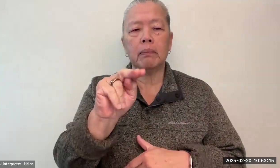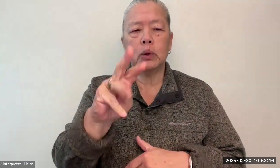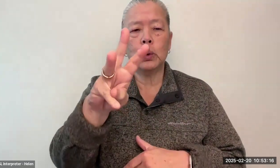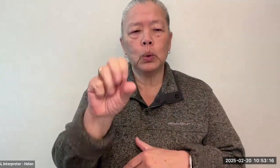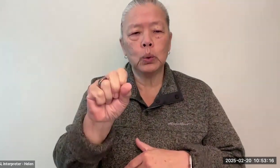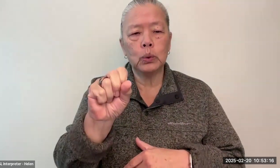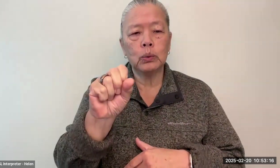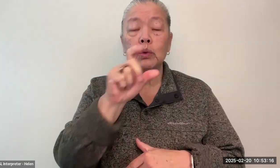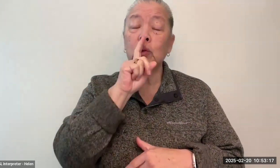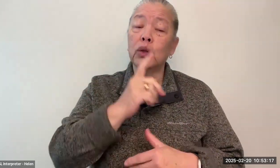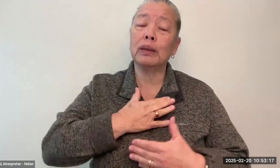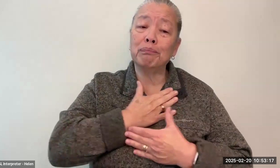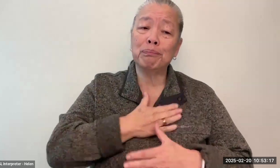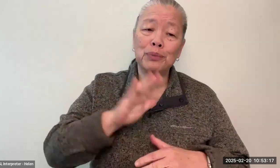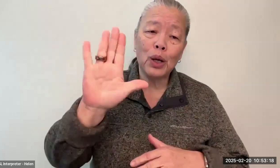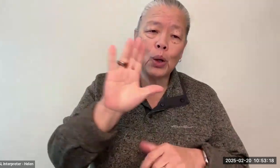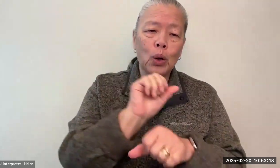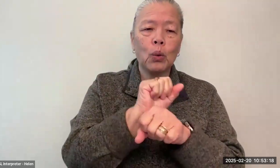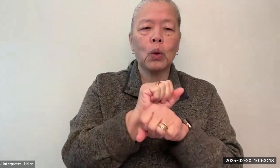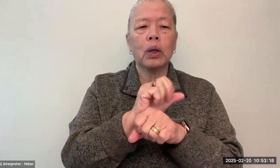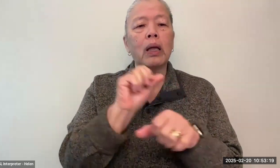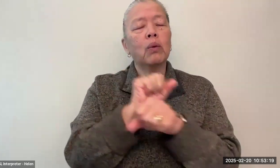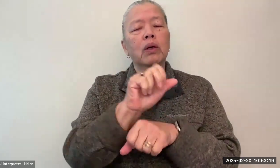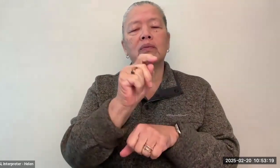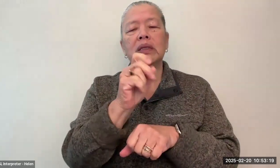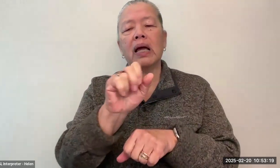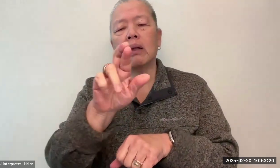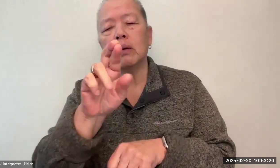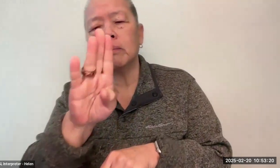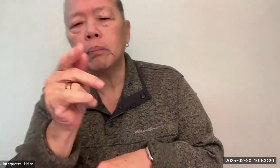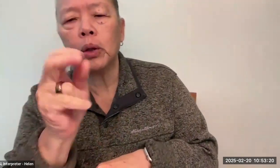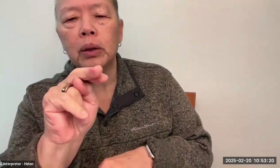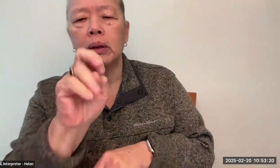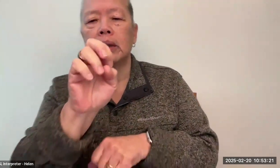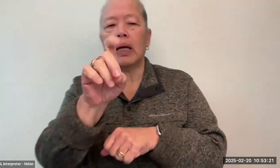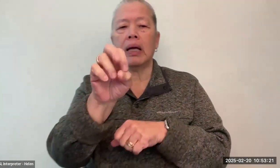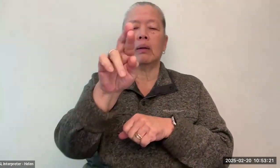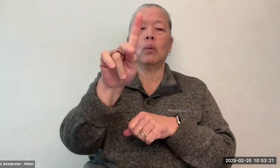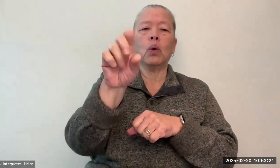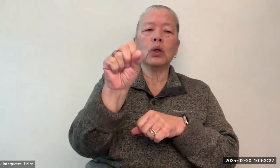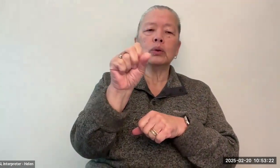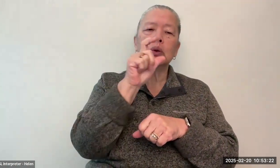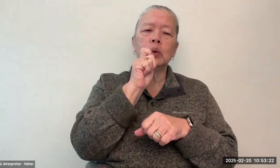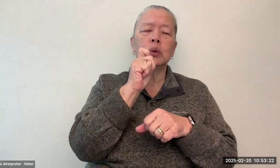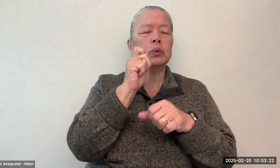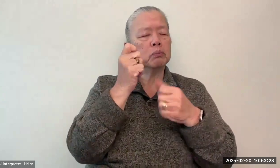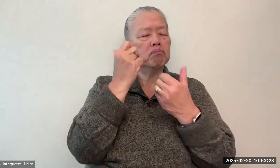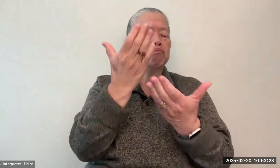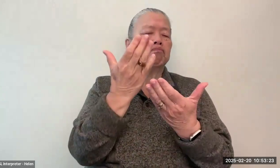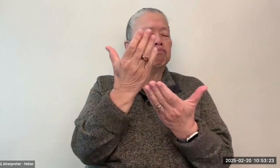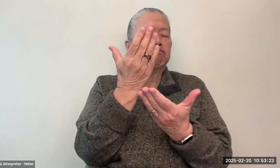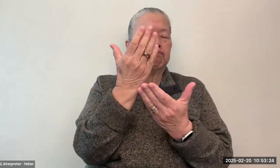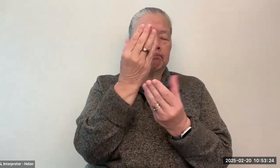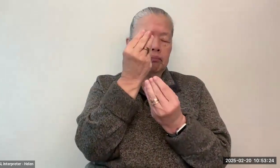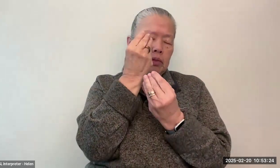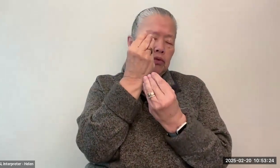appreciate her work and the work of Taylor Burton Edwards, who's behind all of the wonderful information that has been